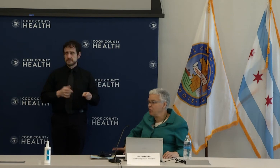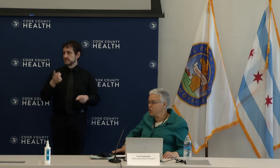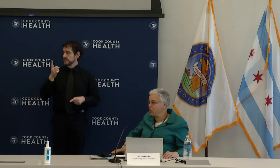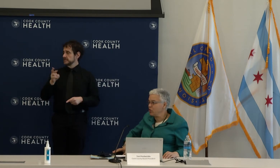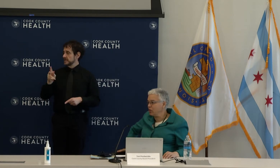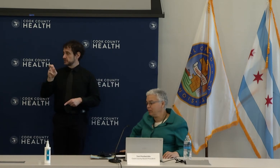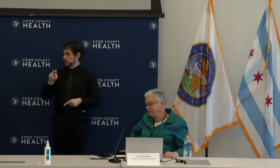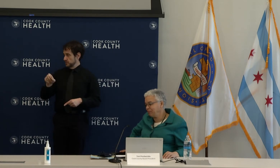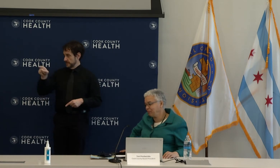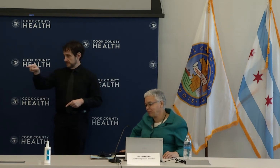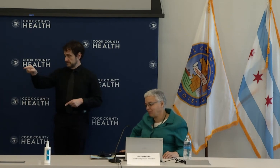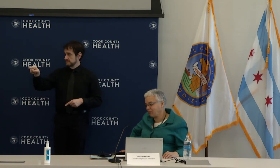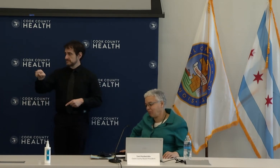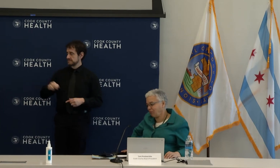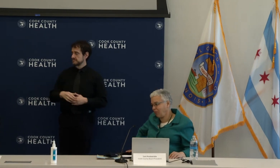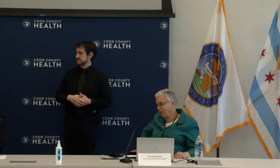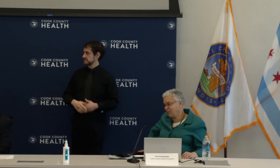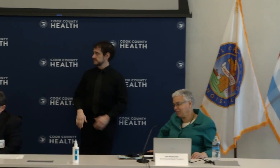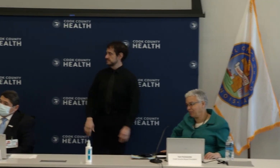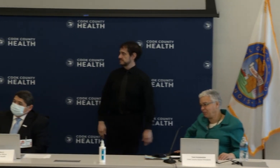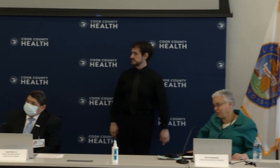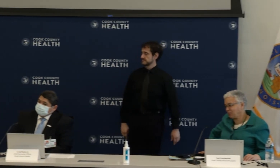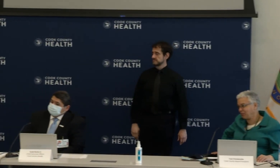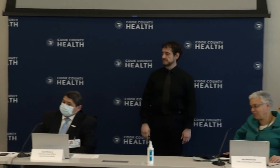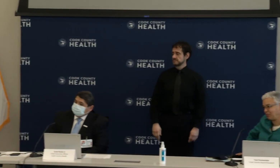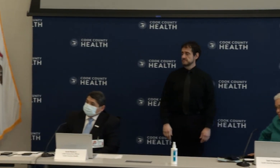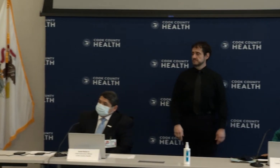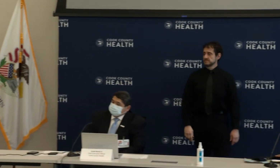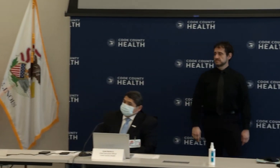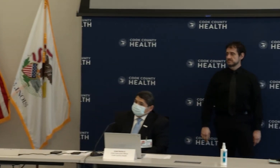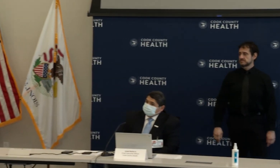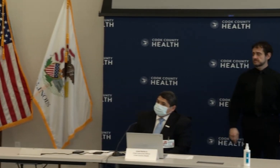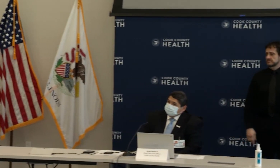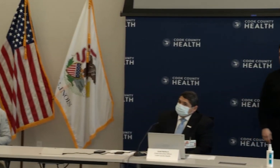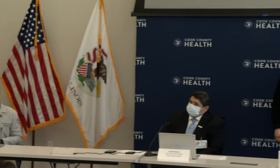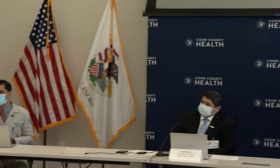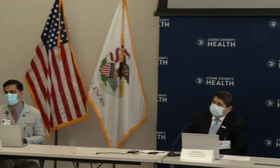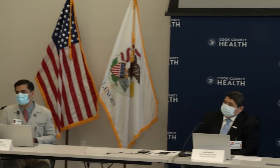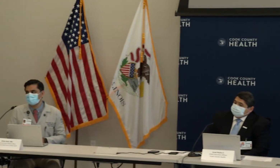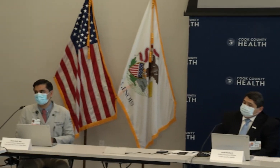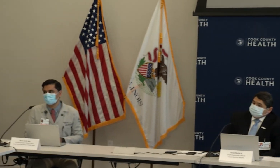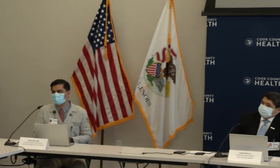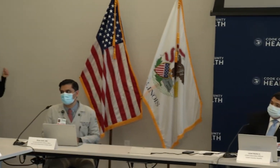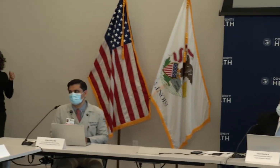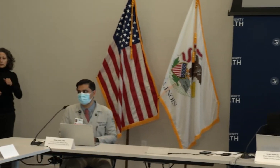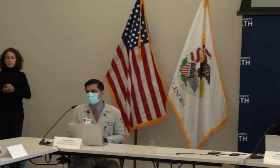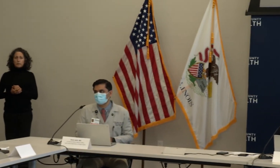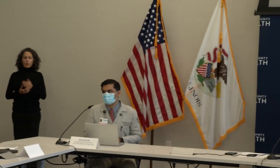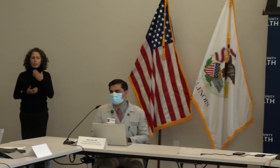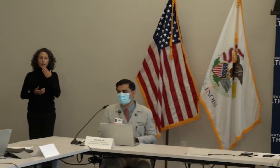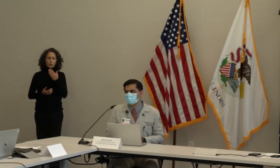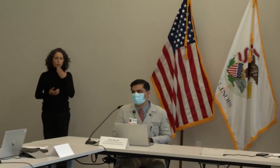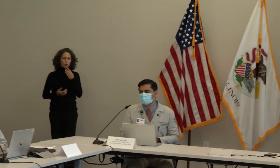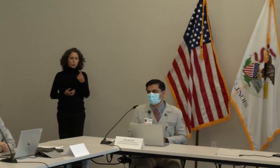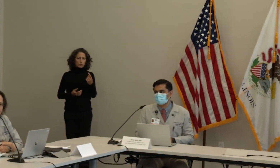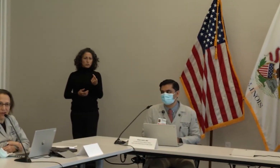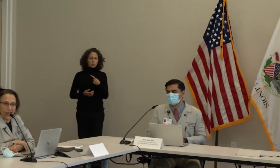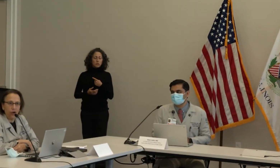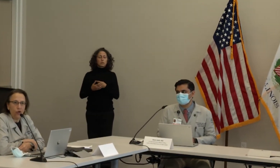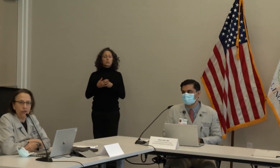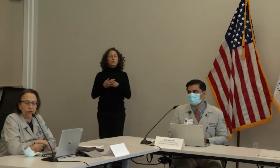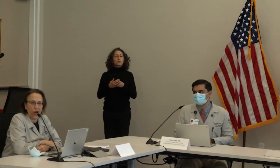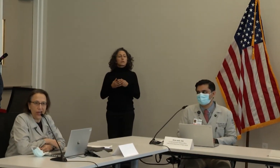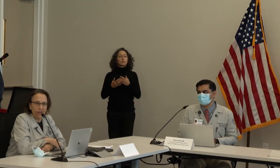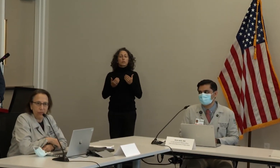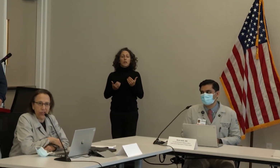Dr. Rubin, it's your turn. Yeah. Thank you, Madam President. Yes, thank you for that question. We are in the process of